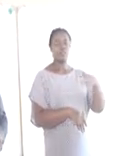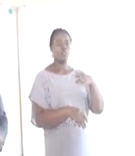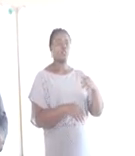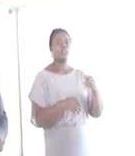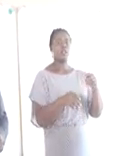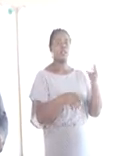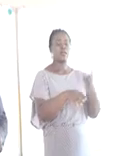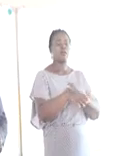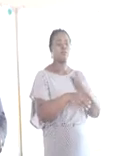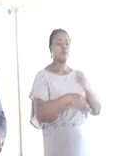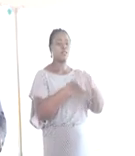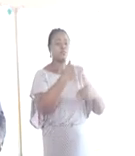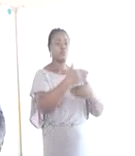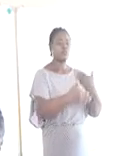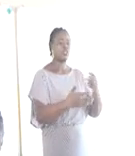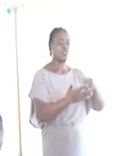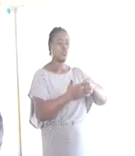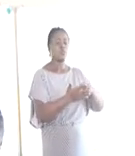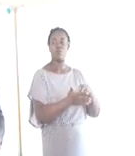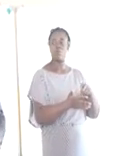Arithmetic progression, by way of definition,